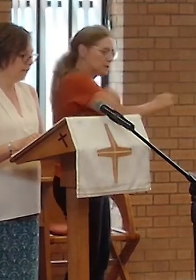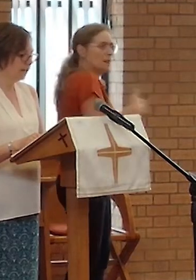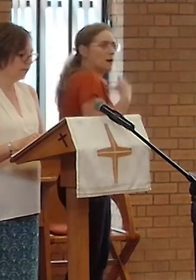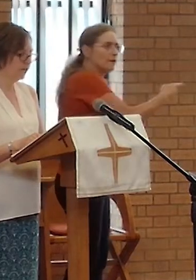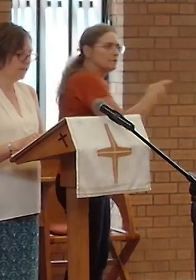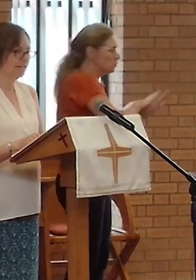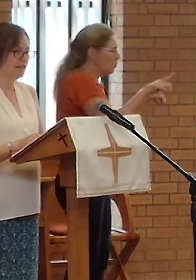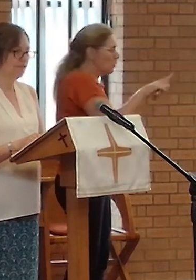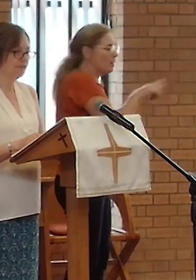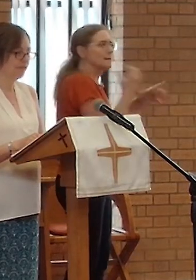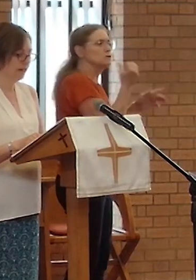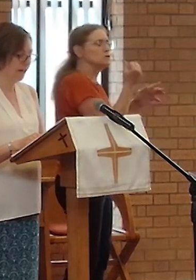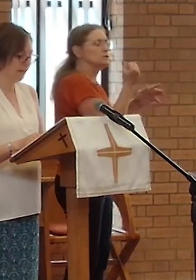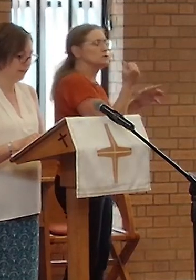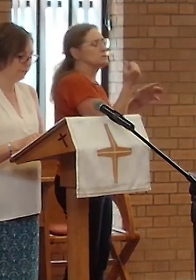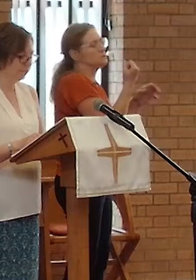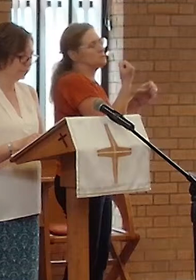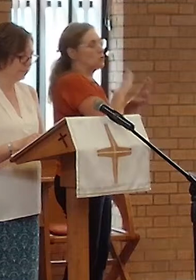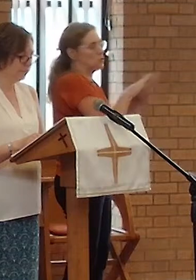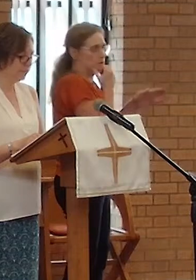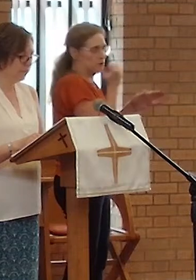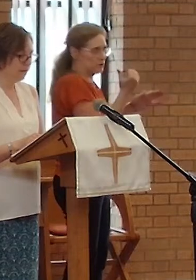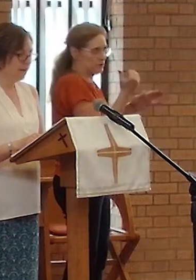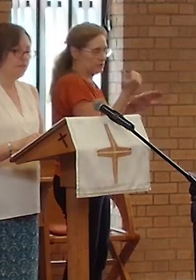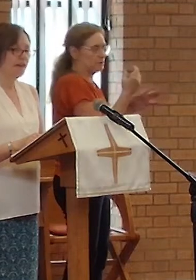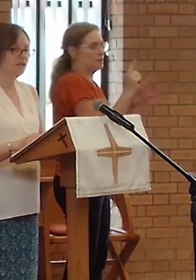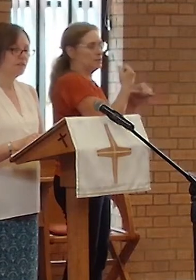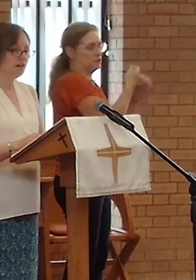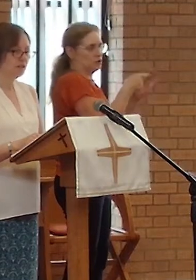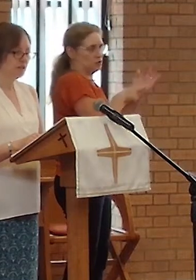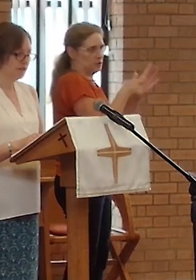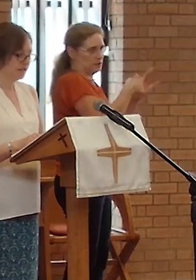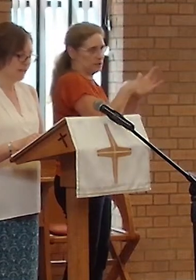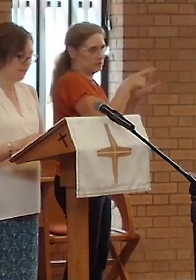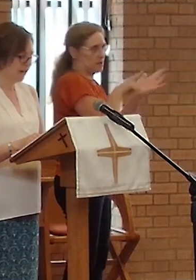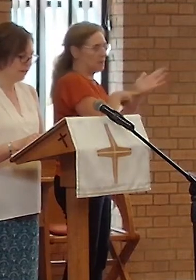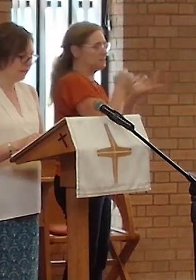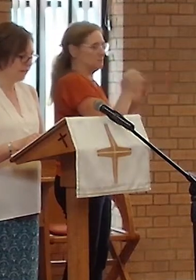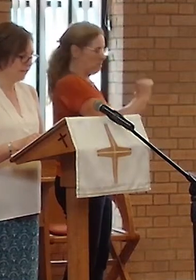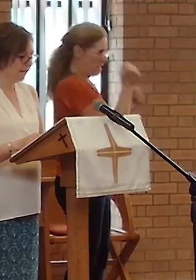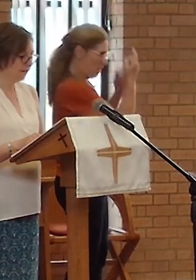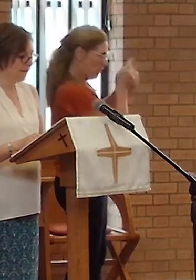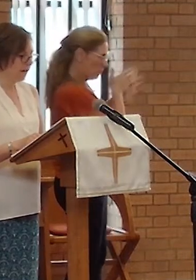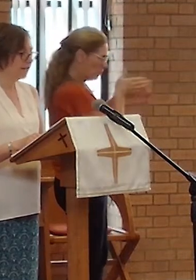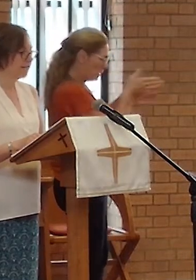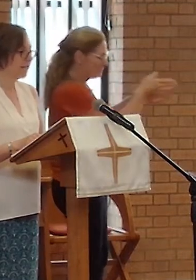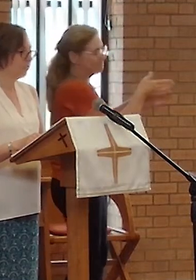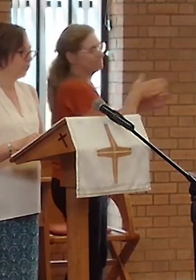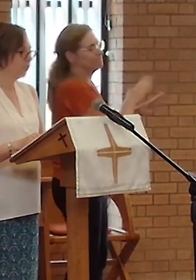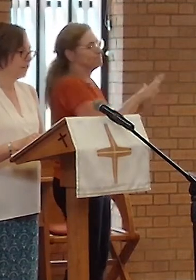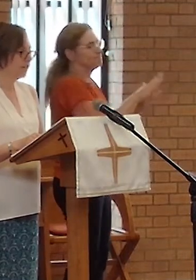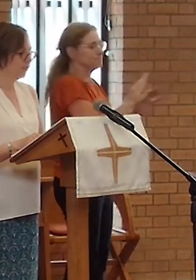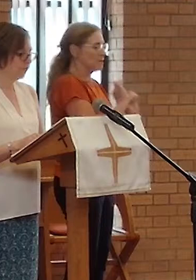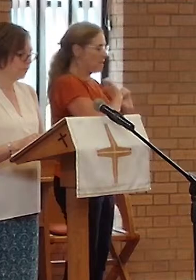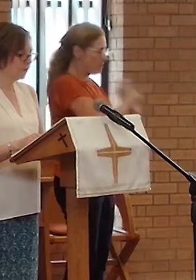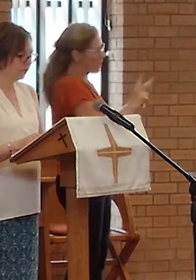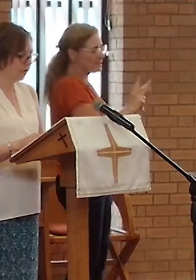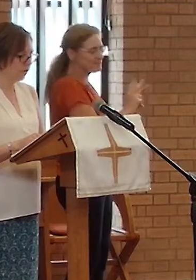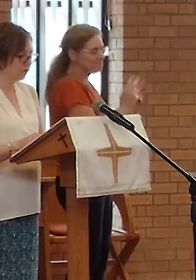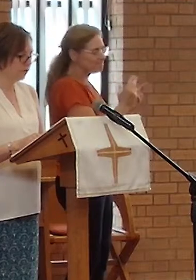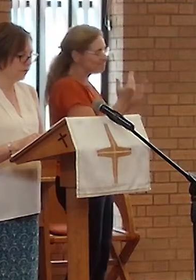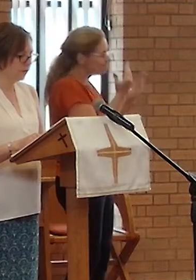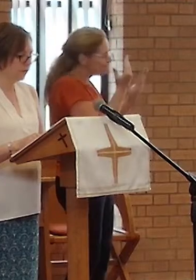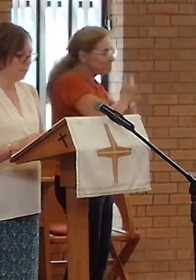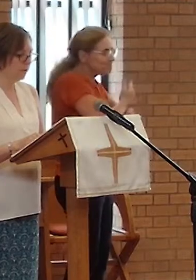the futility of their thinking. They are darkened in their understanding and separated from the life of